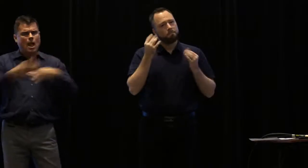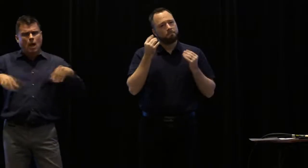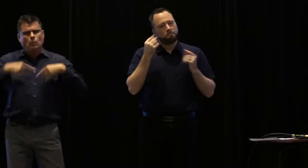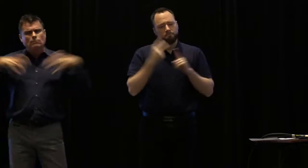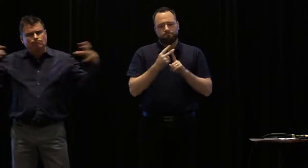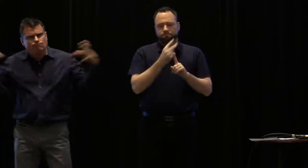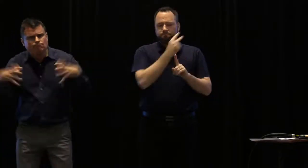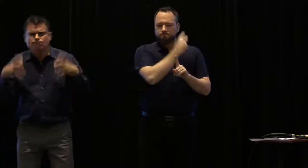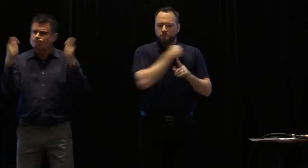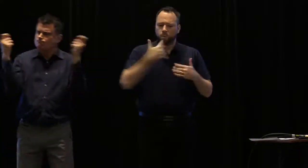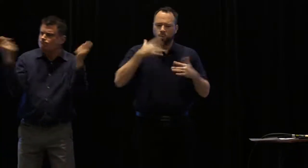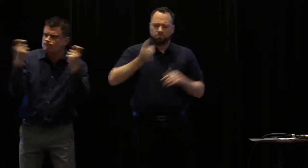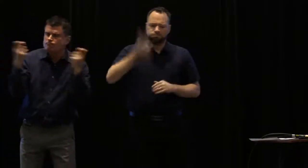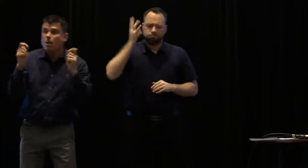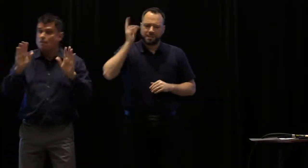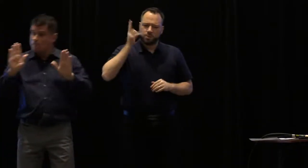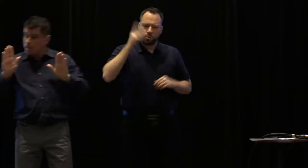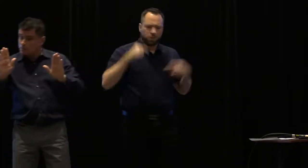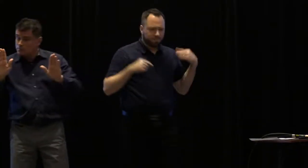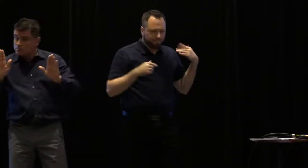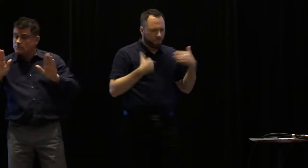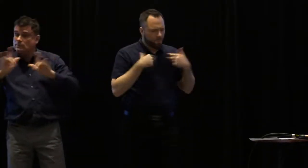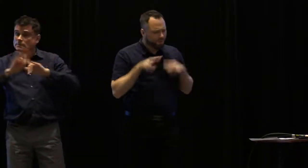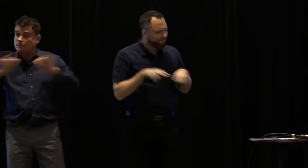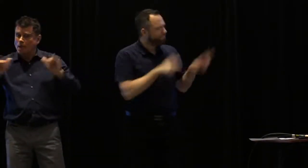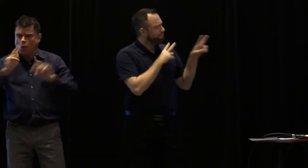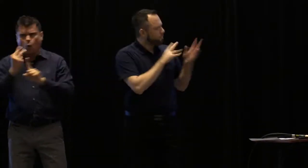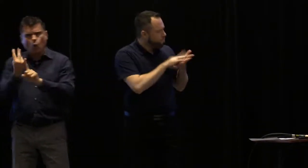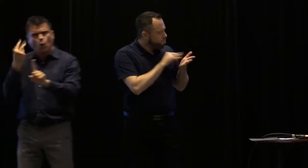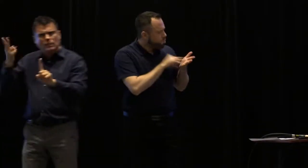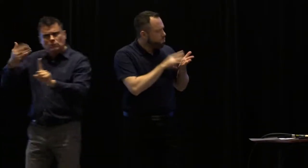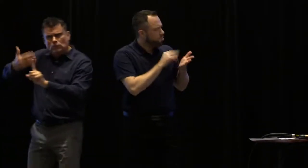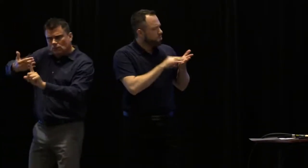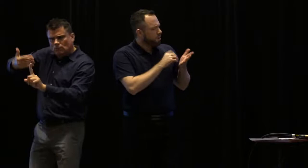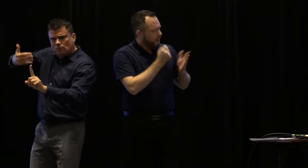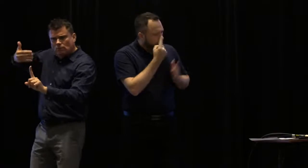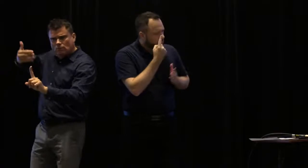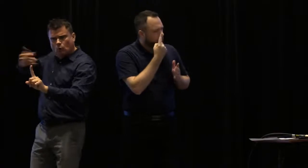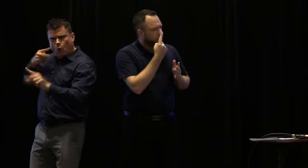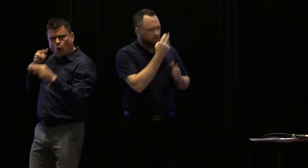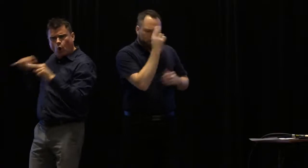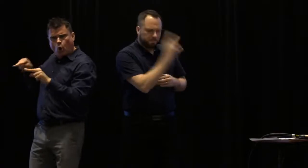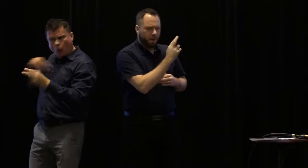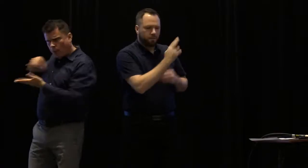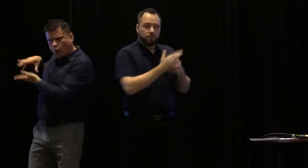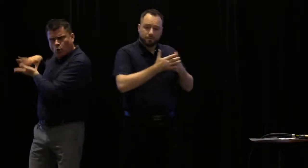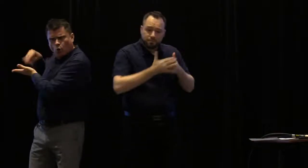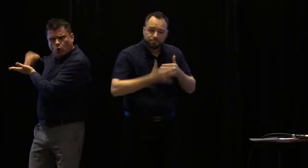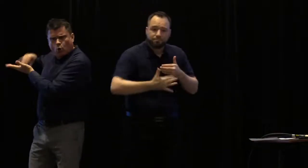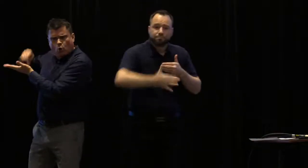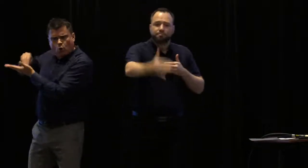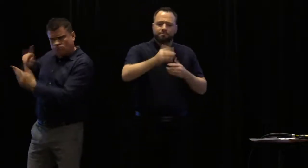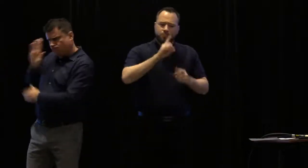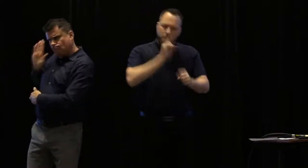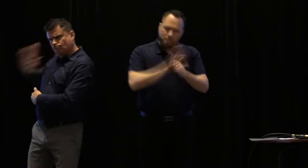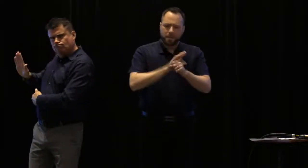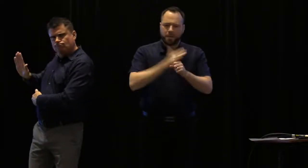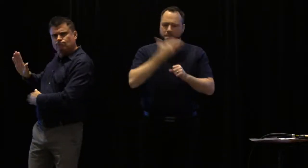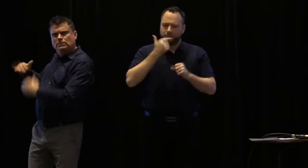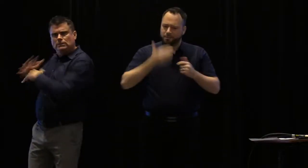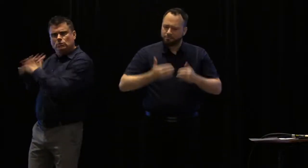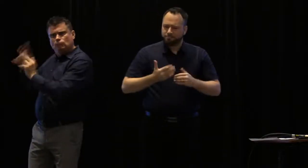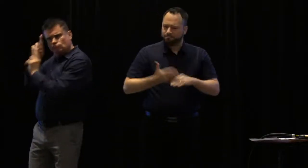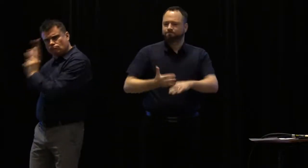come together and celebrate and recognize the work that's been done, but I simultaneously want to recognize our history